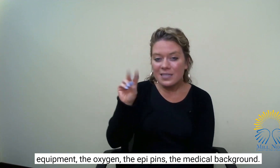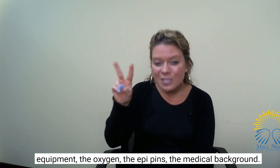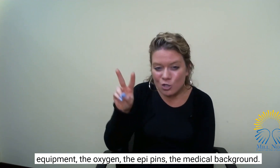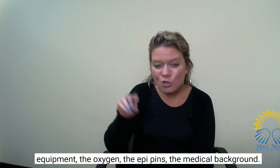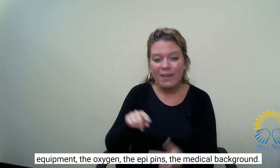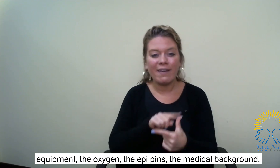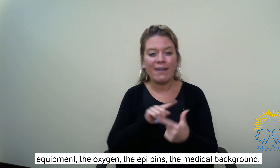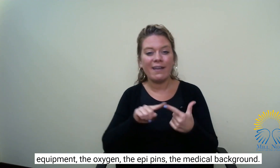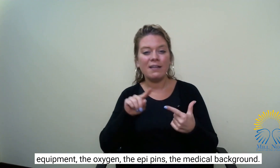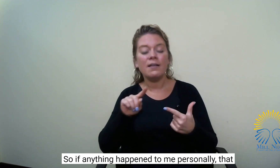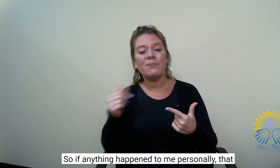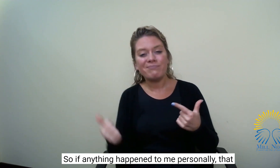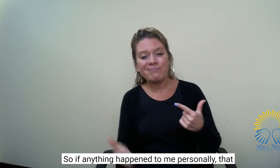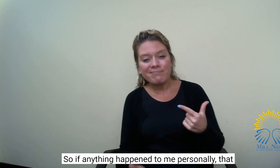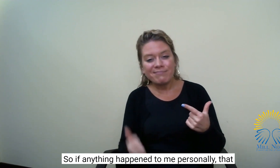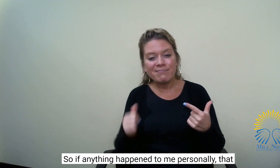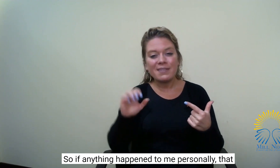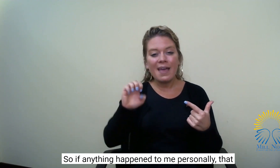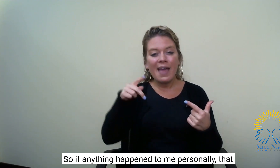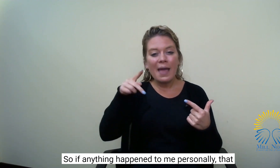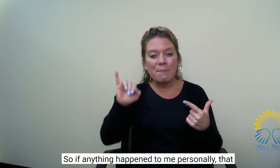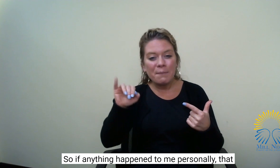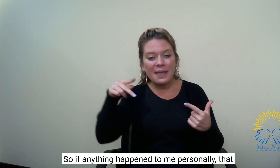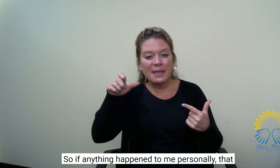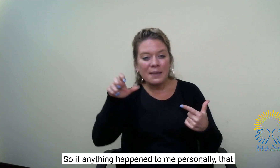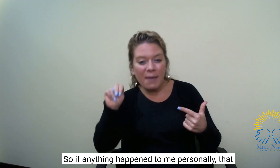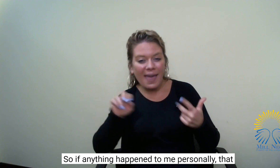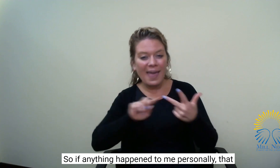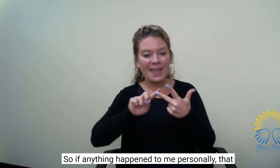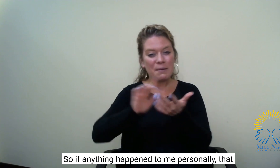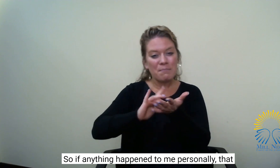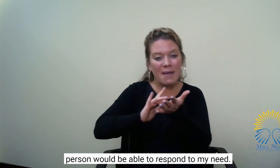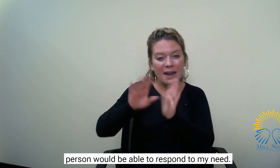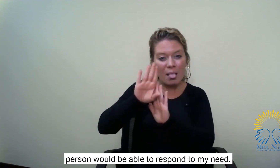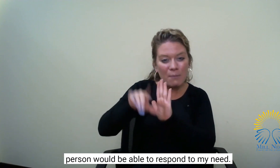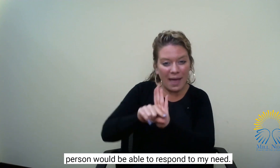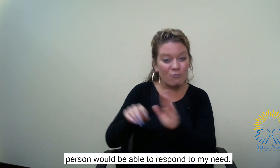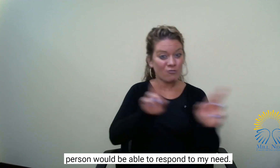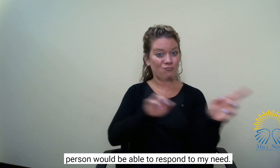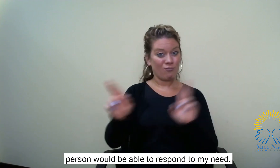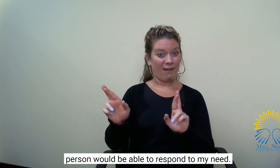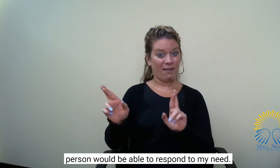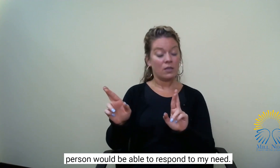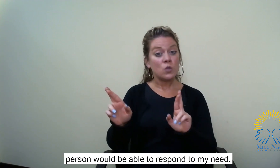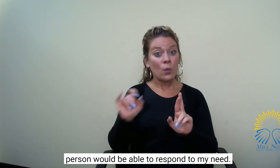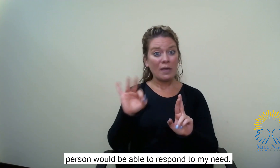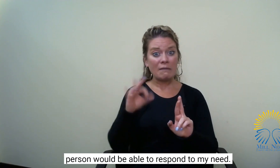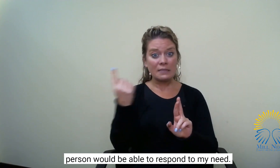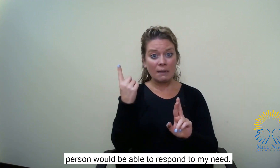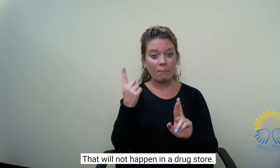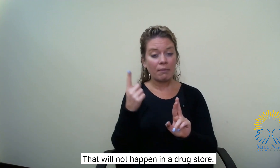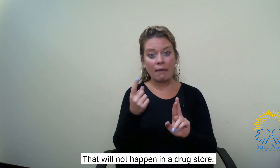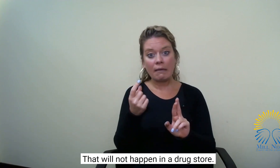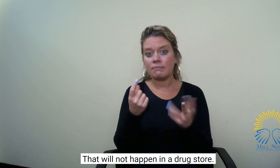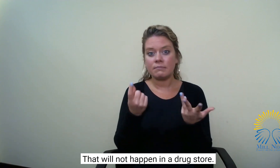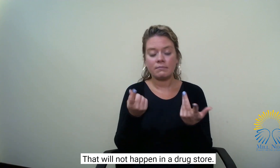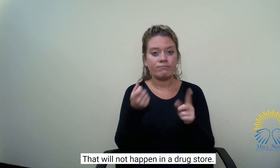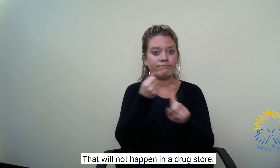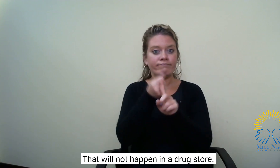medical background. So if anything happened to me personally, that person would be able to respond to my need. That will not happen in a